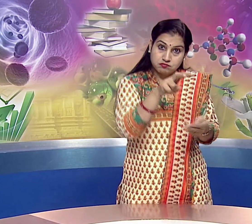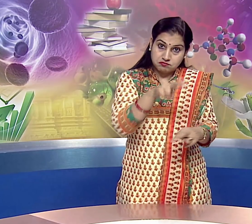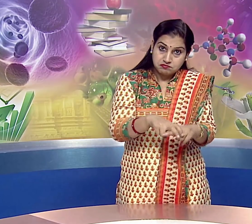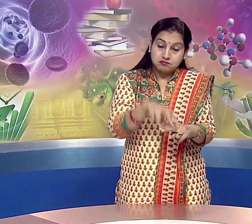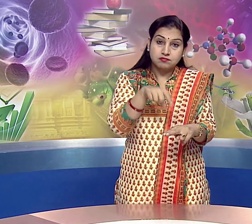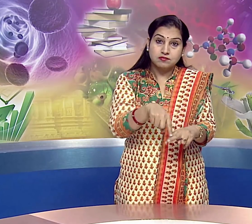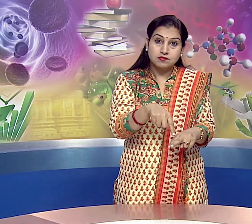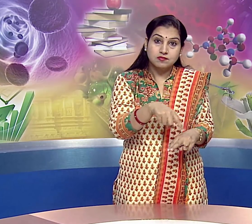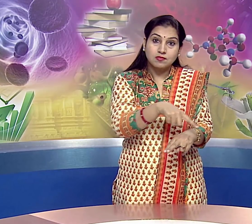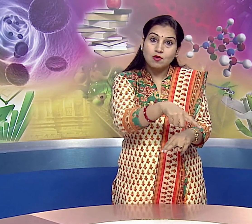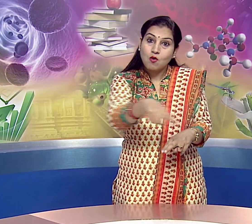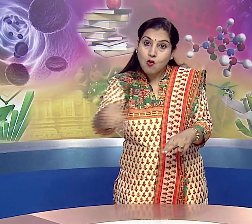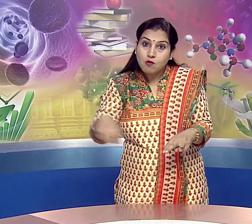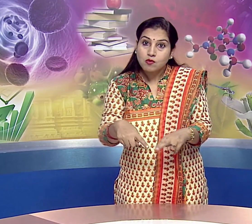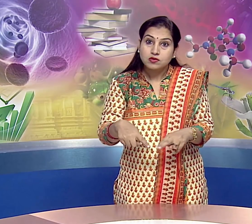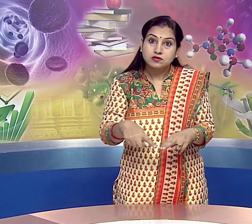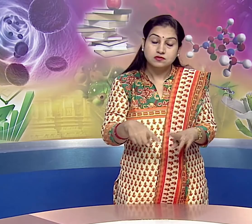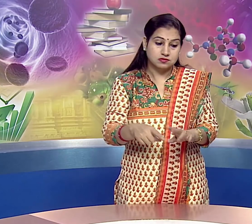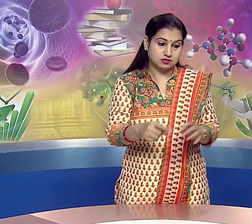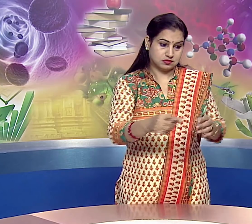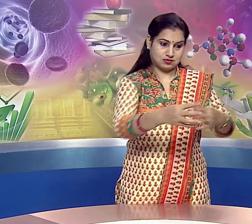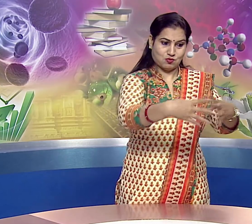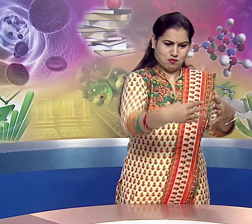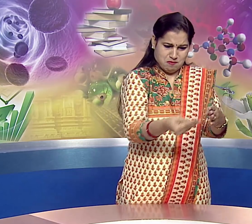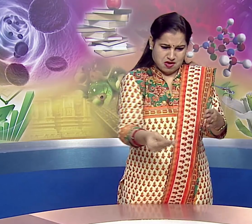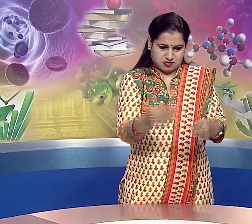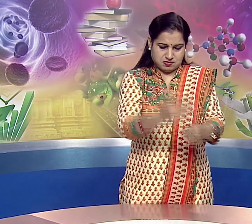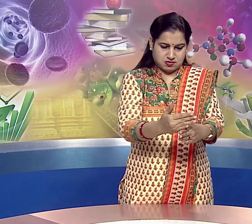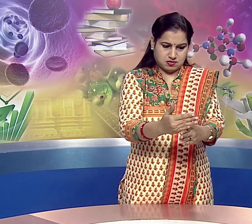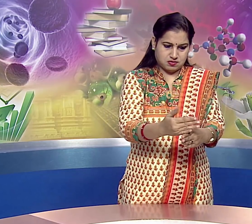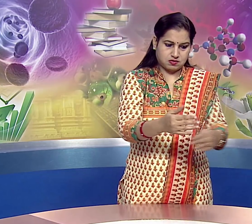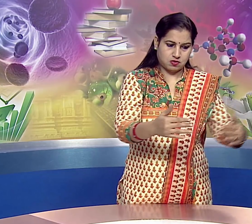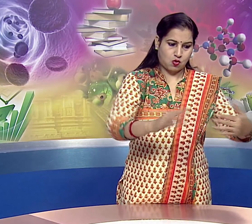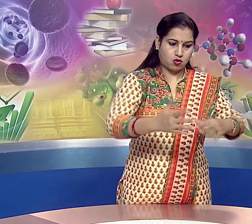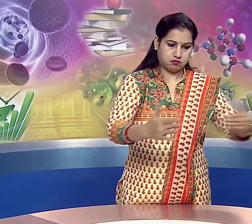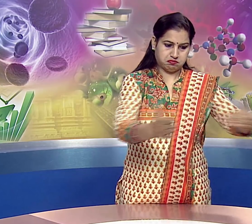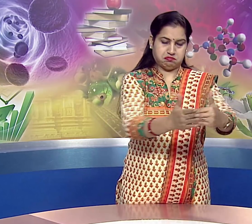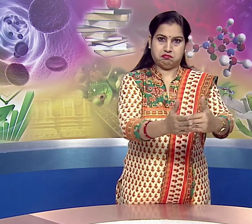he had almost blocked the entire passage.